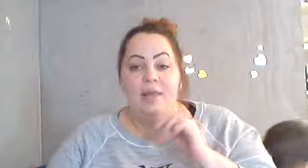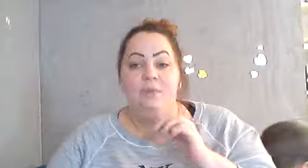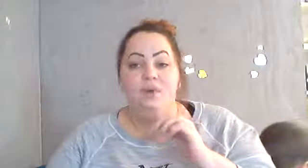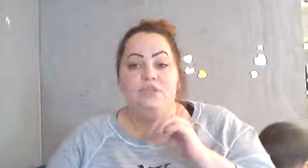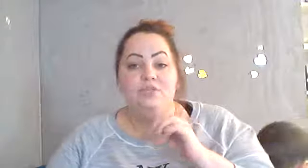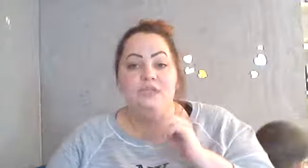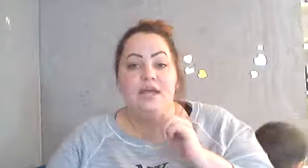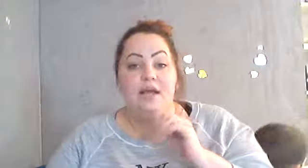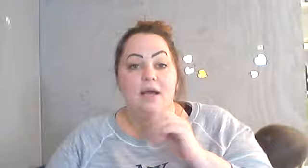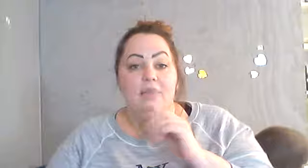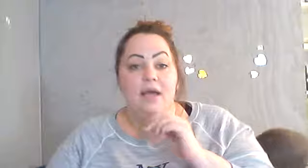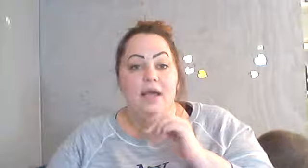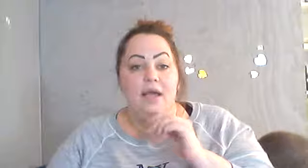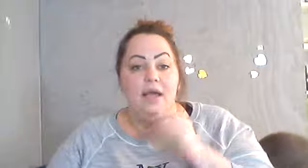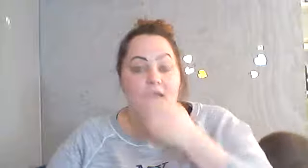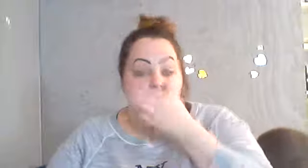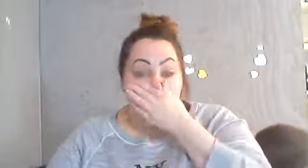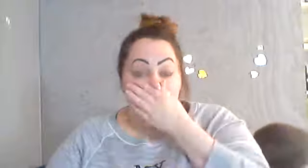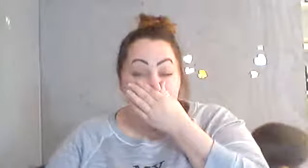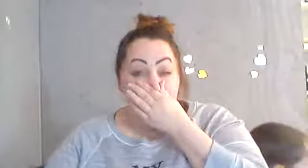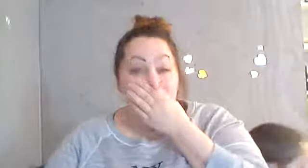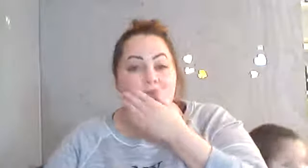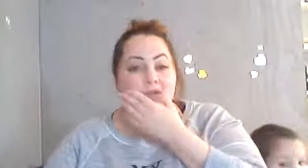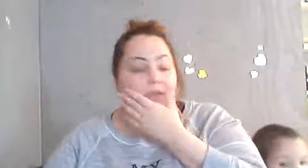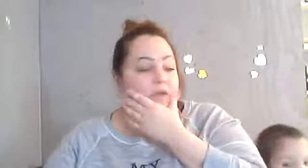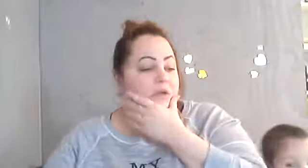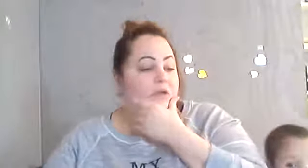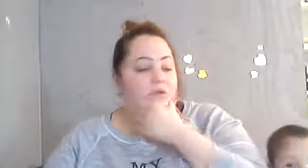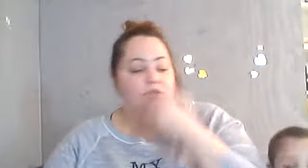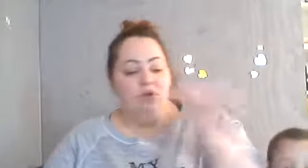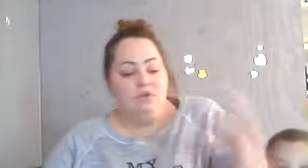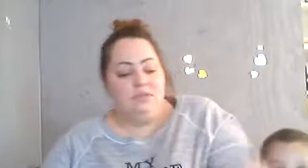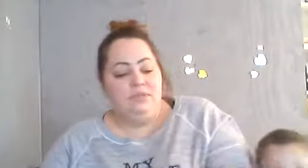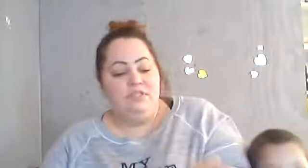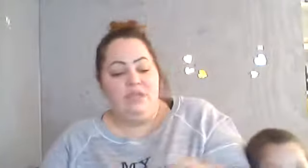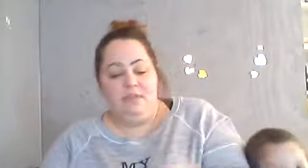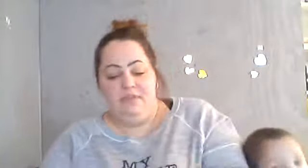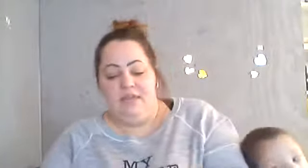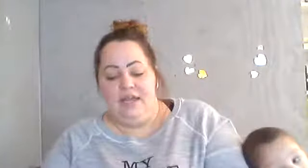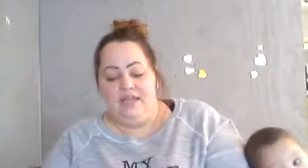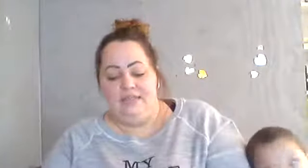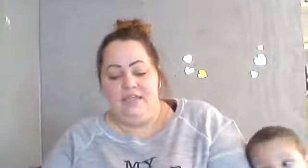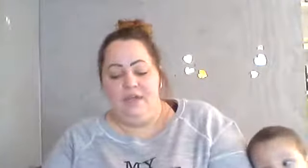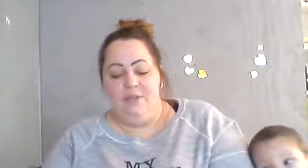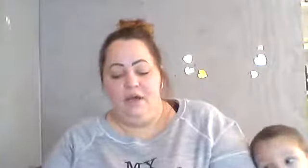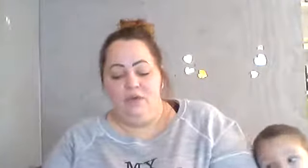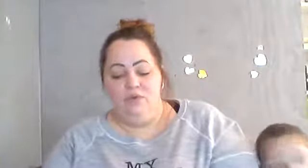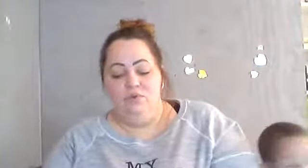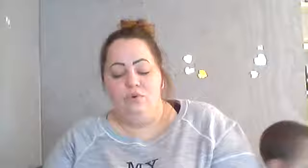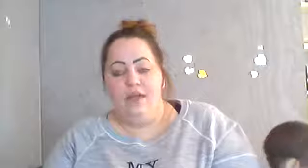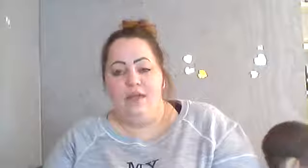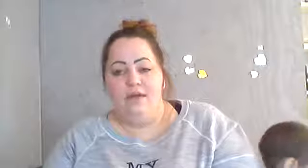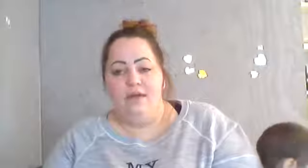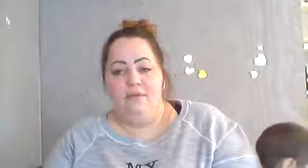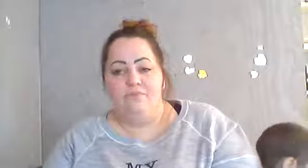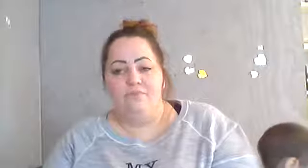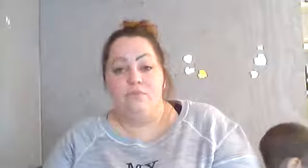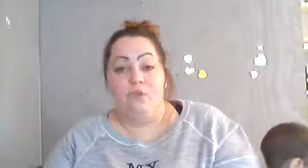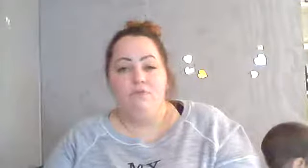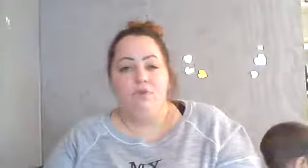going to set up a Google. So somebody was telling me that I can set up a Google phone